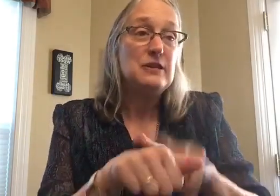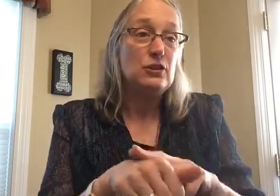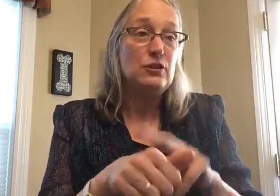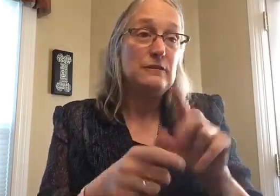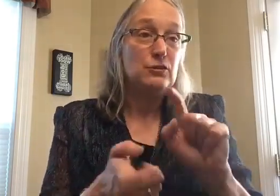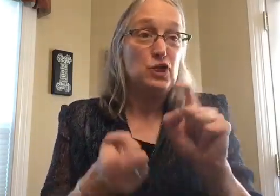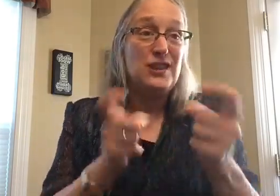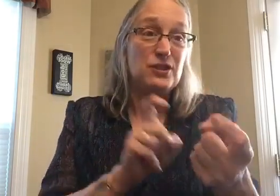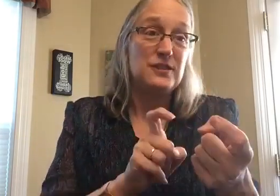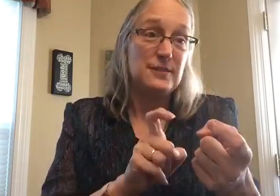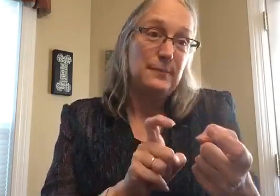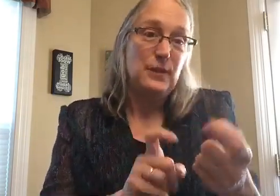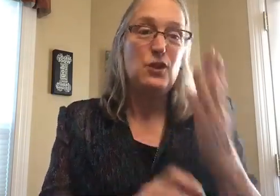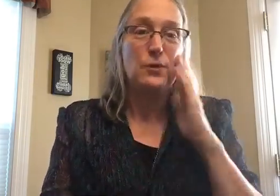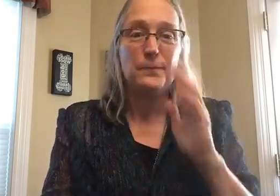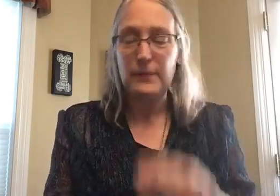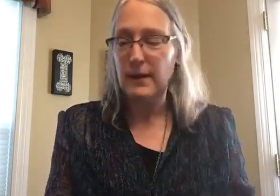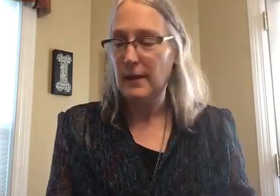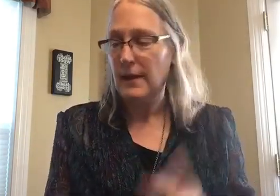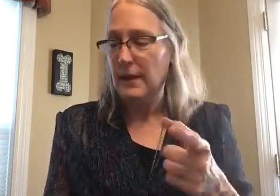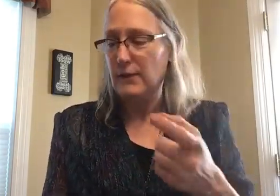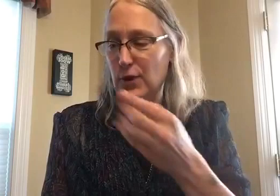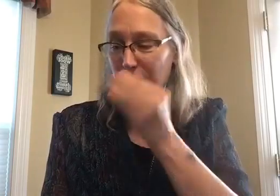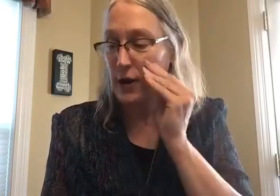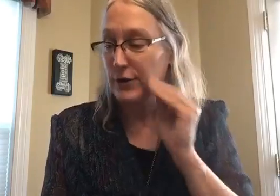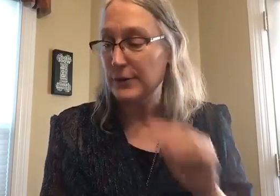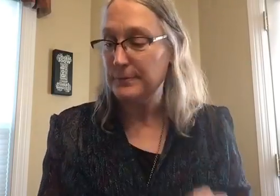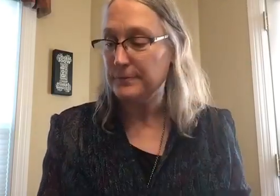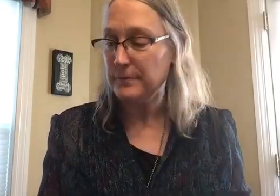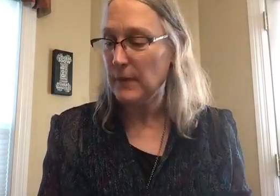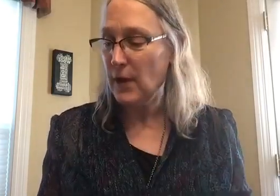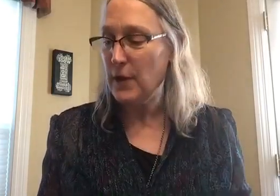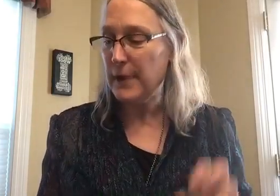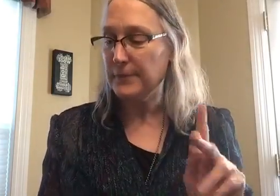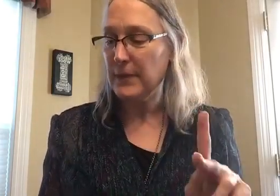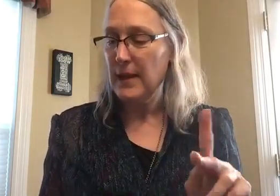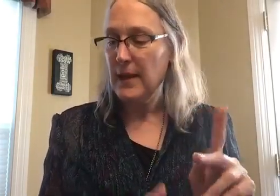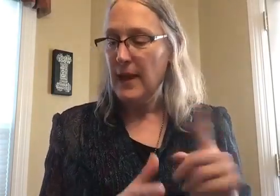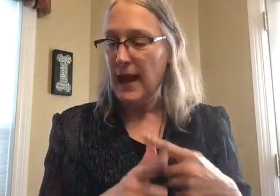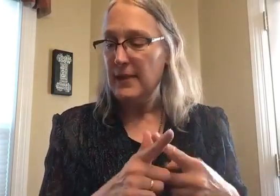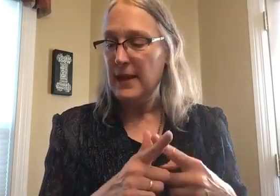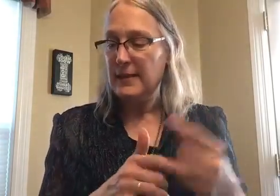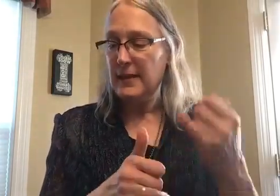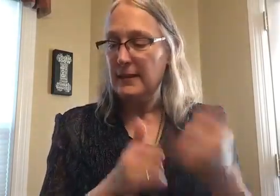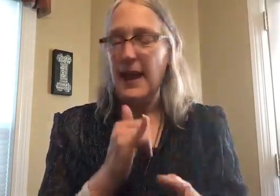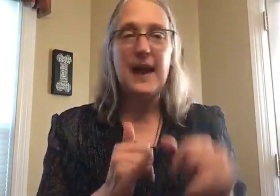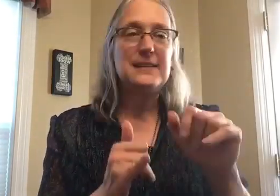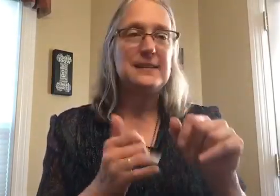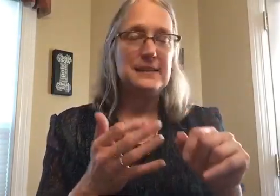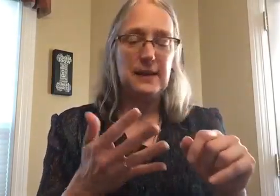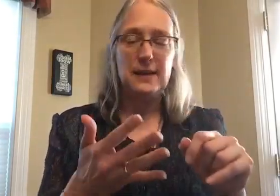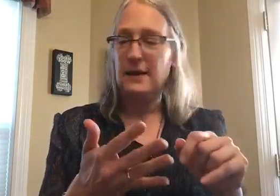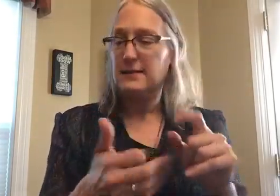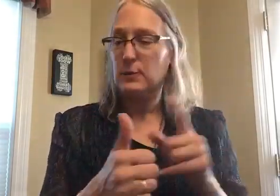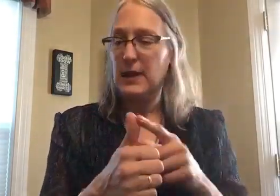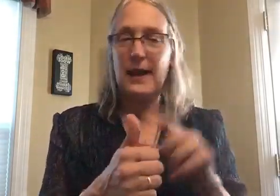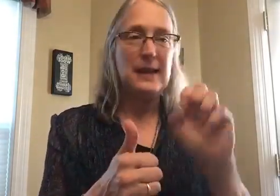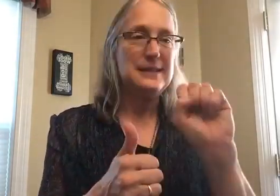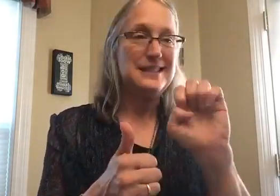nature changes, if you're a gardener. Okay. And then in the last, so we had